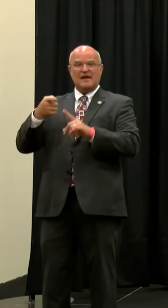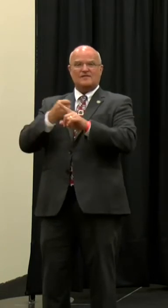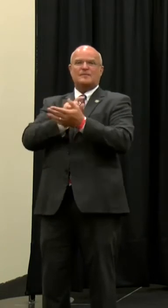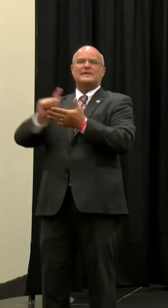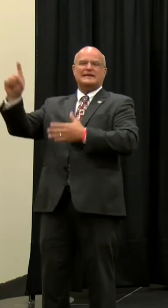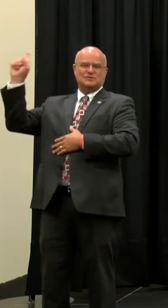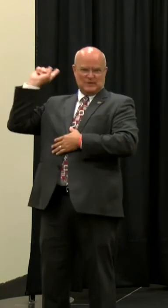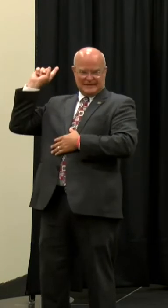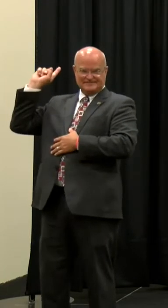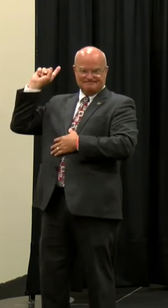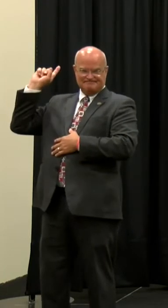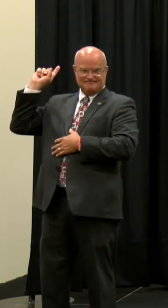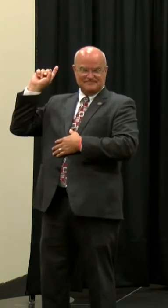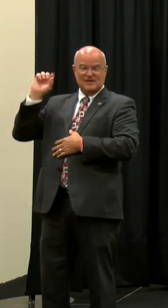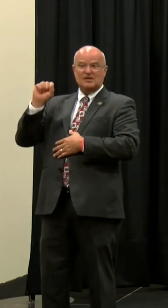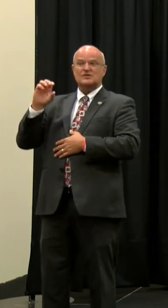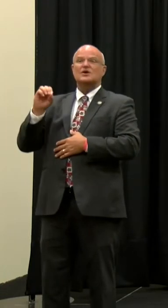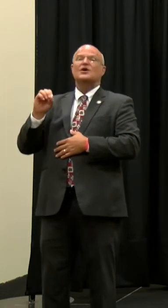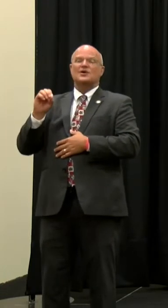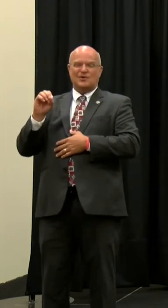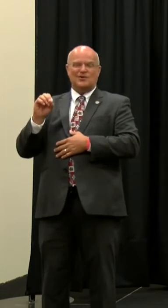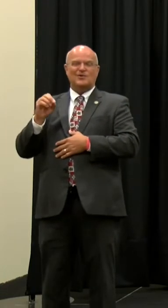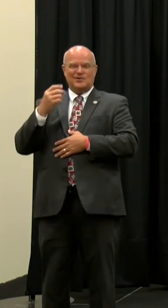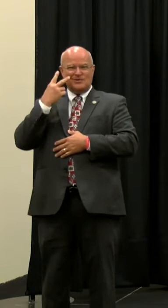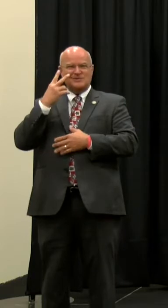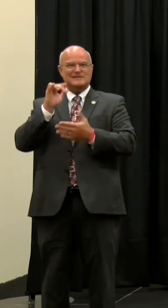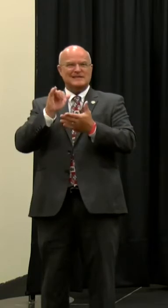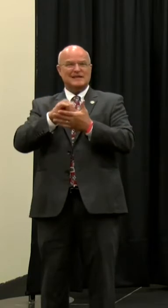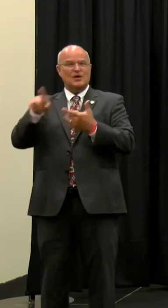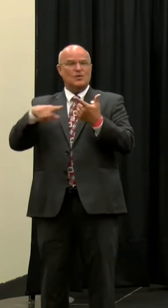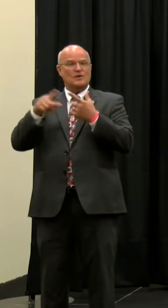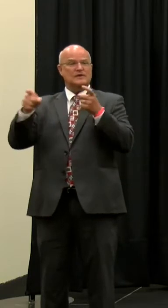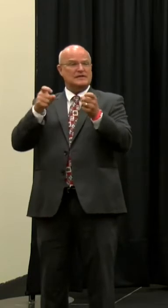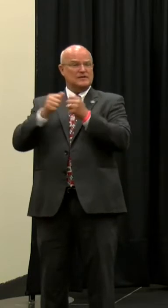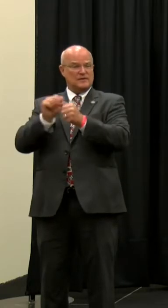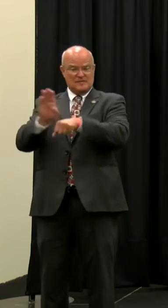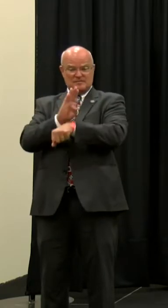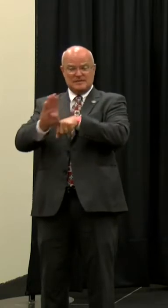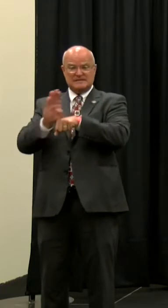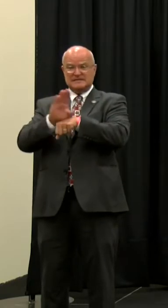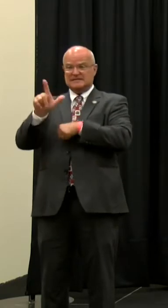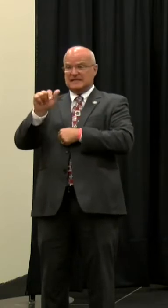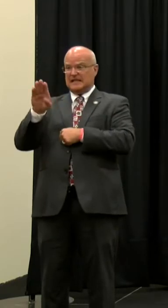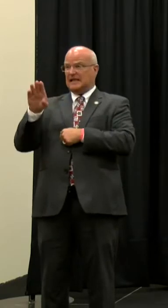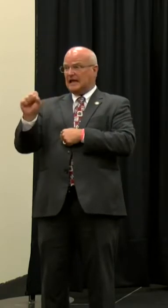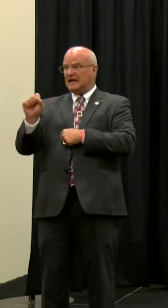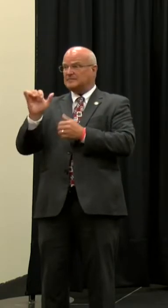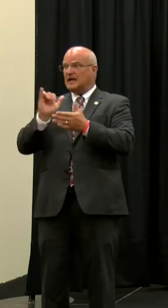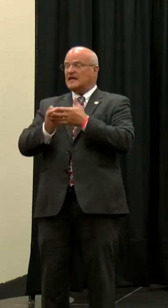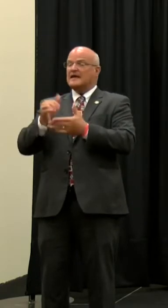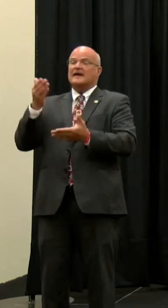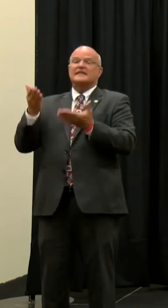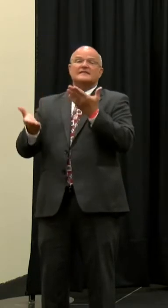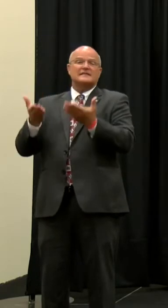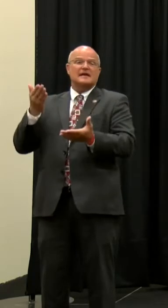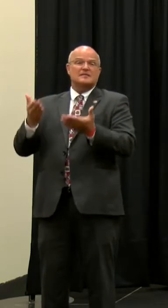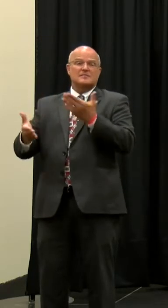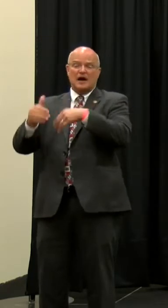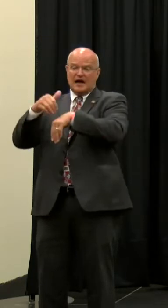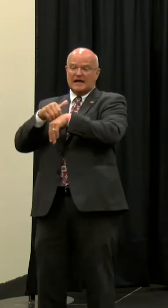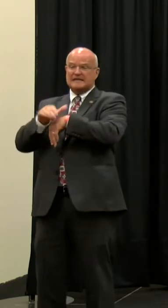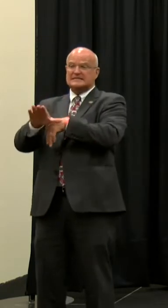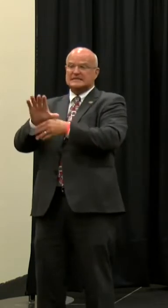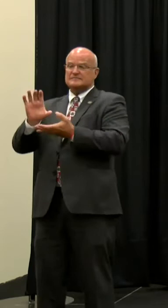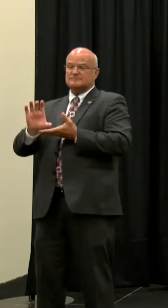from last week. And so you're going to see that when you're dealing with commercial labs, that they might send